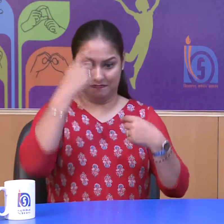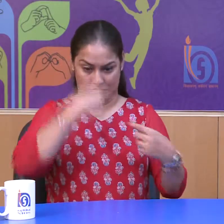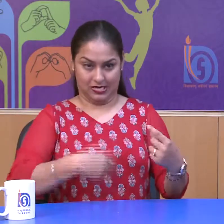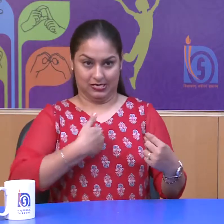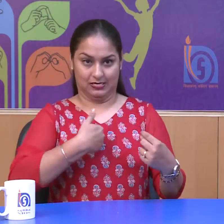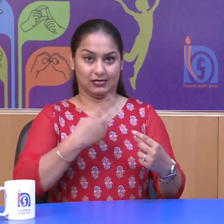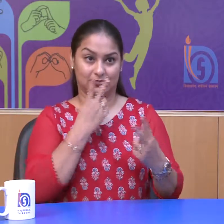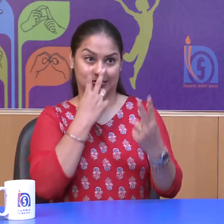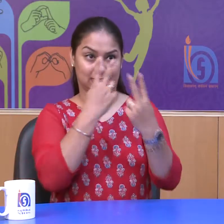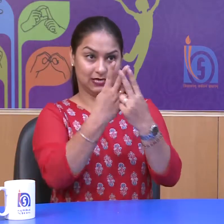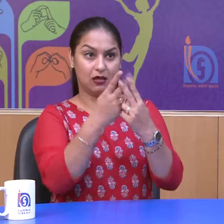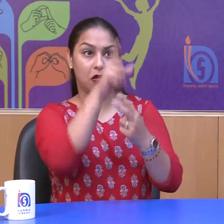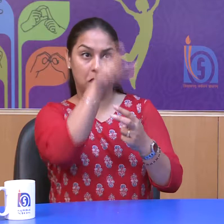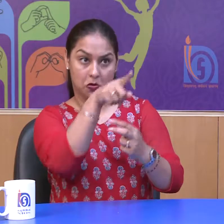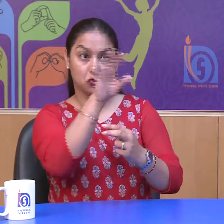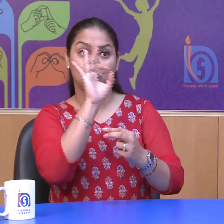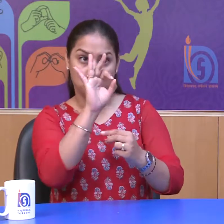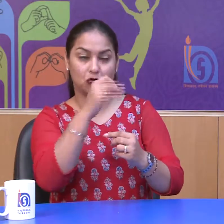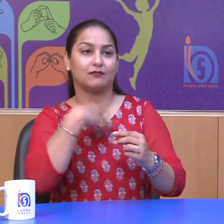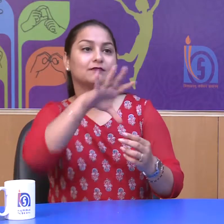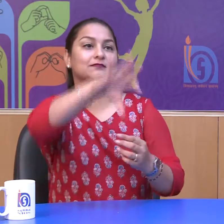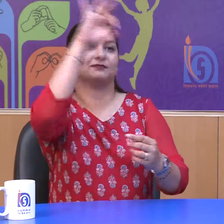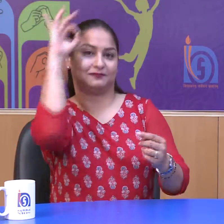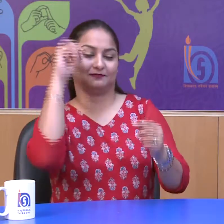membership of a legislative body